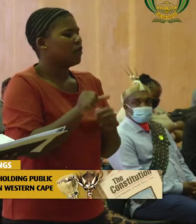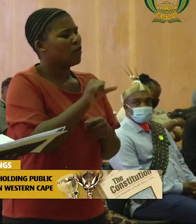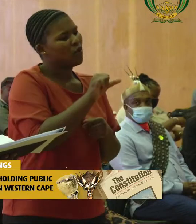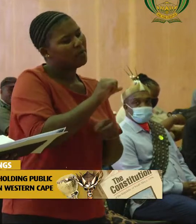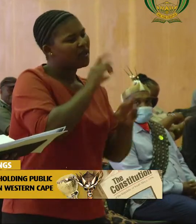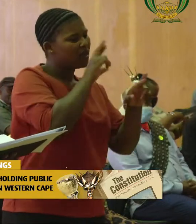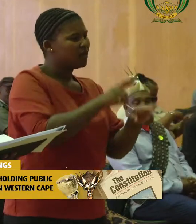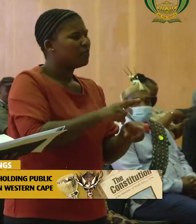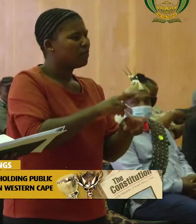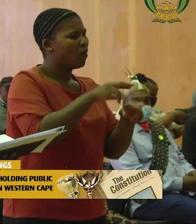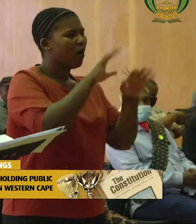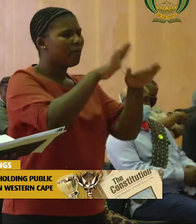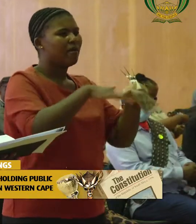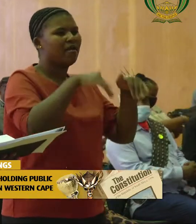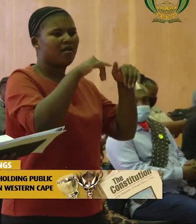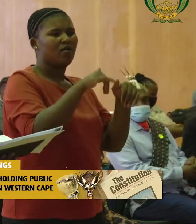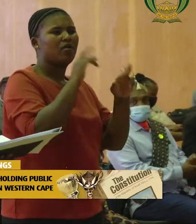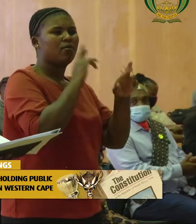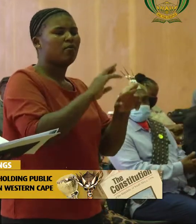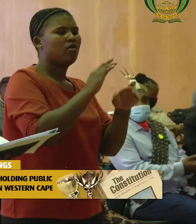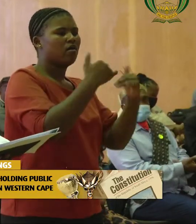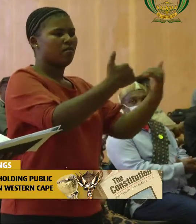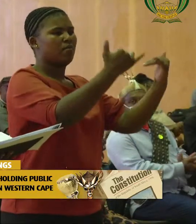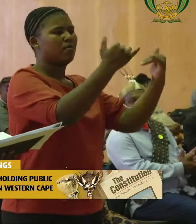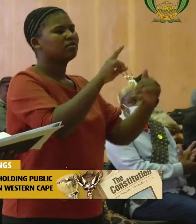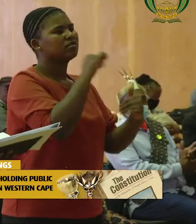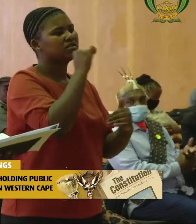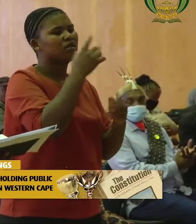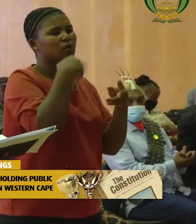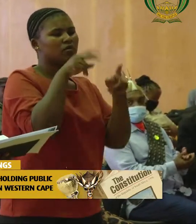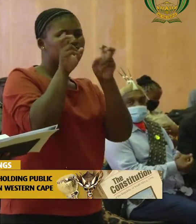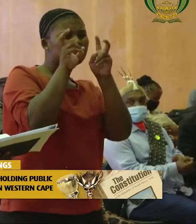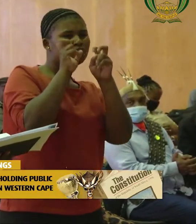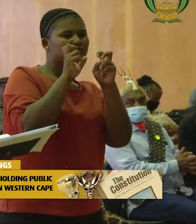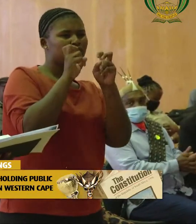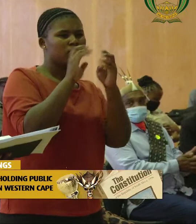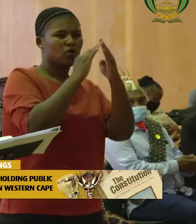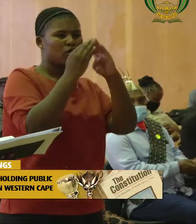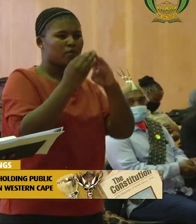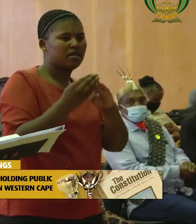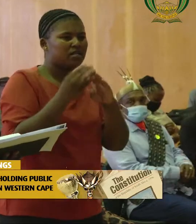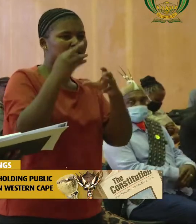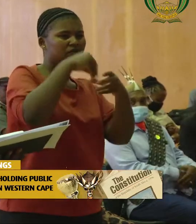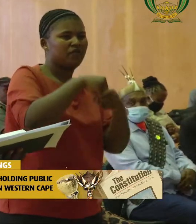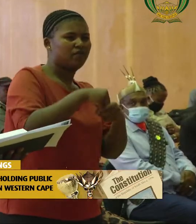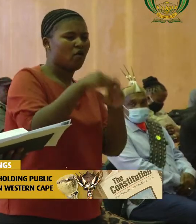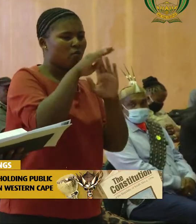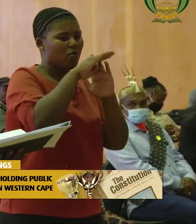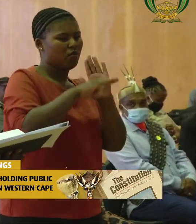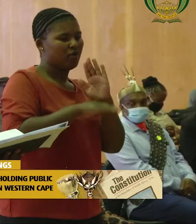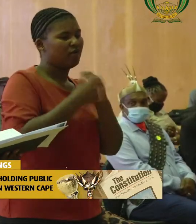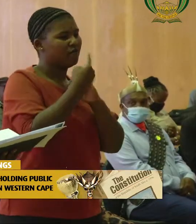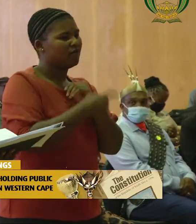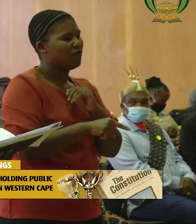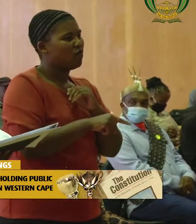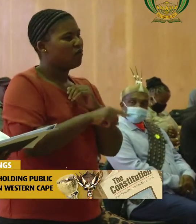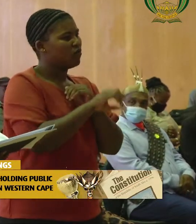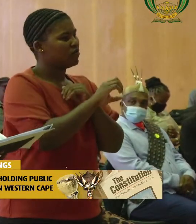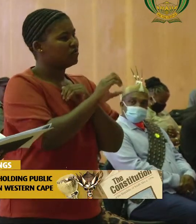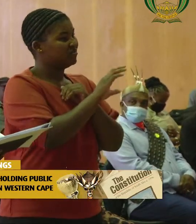report to Parliament and say, no, we held public participation program for the Southern